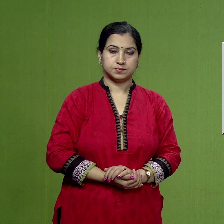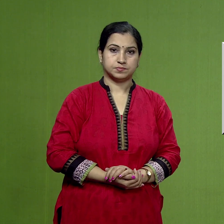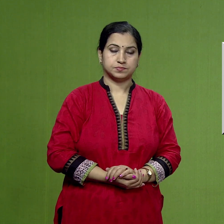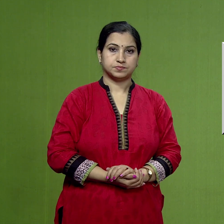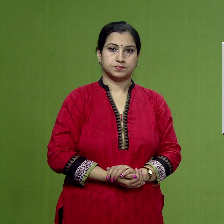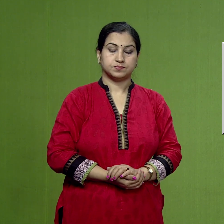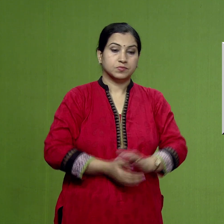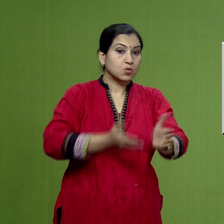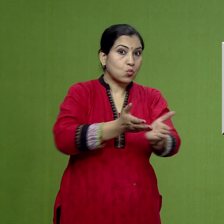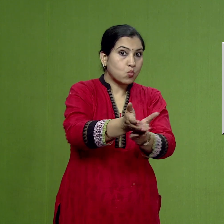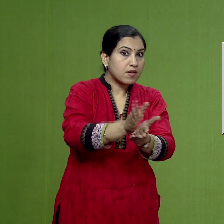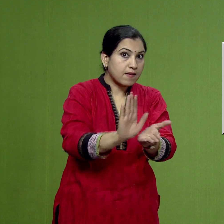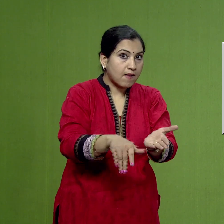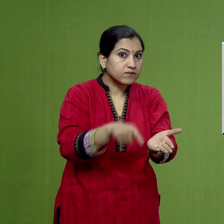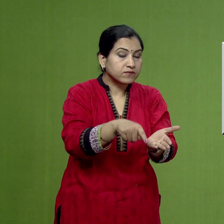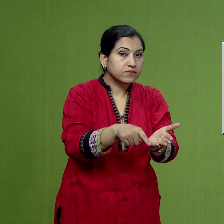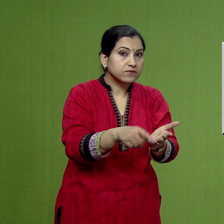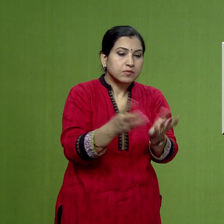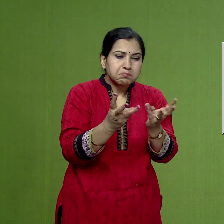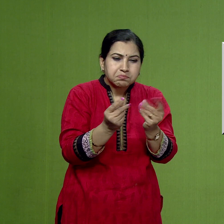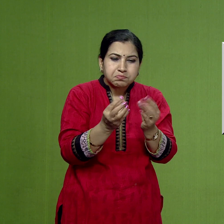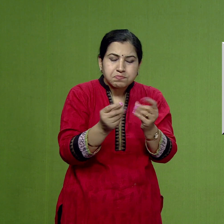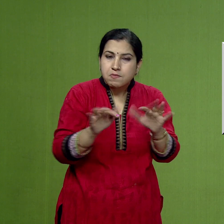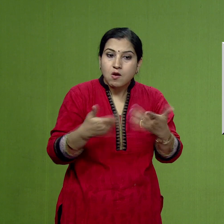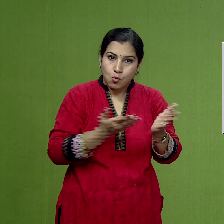The formula for its calculation is